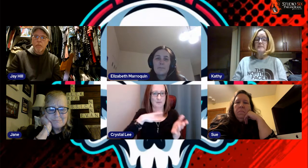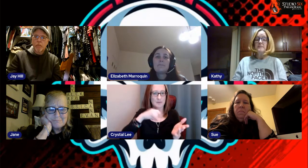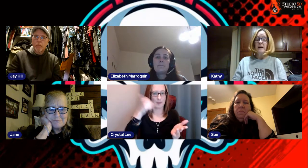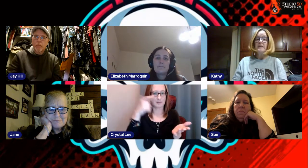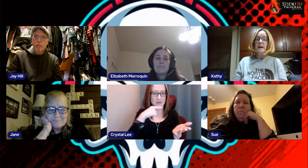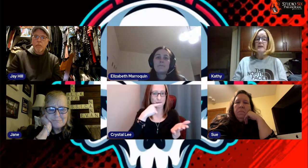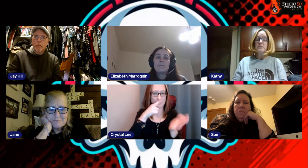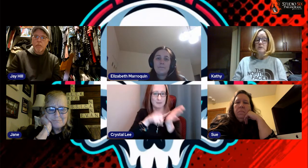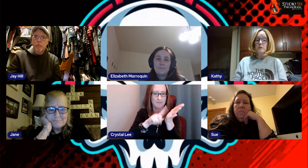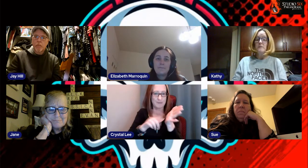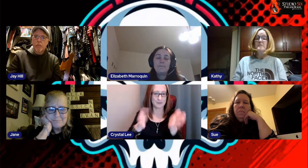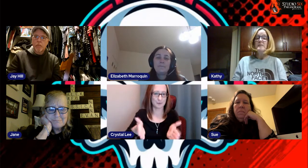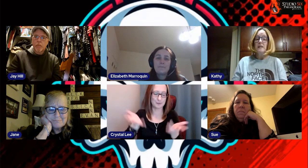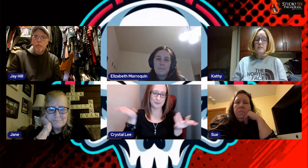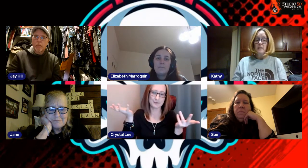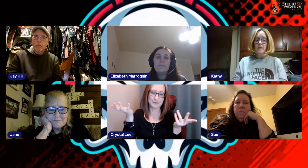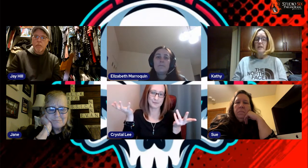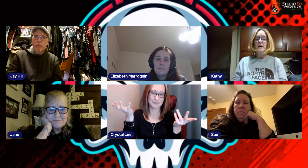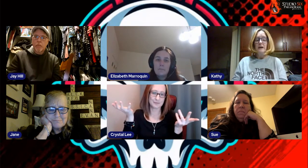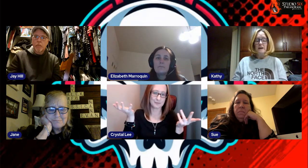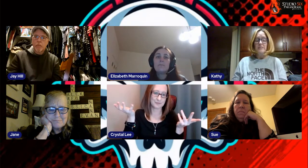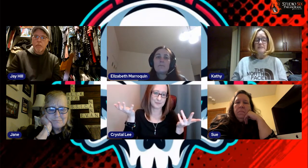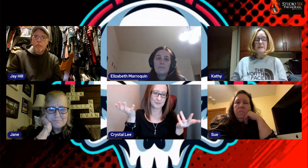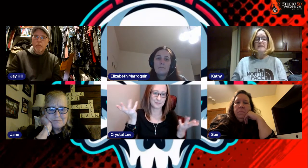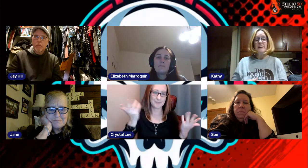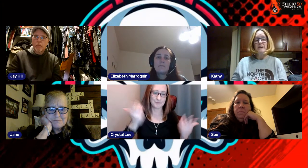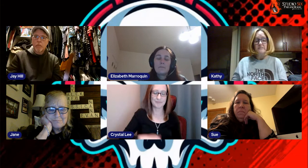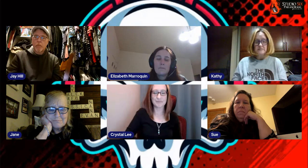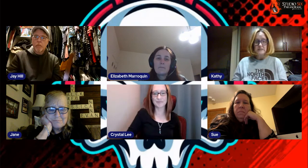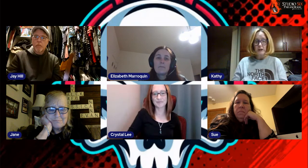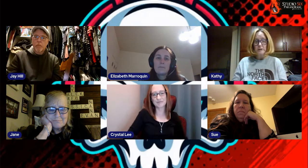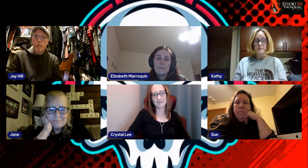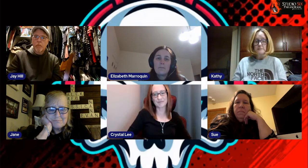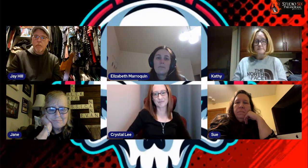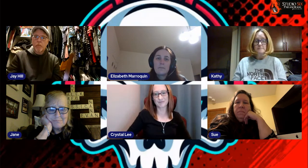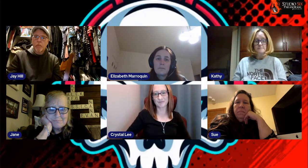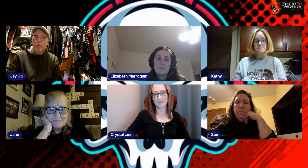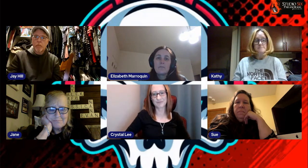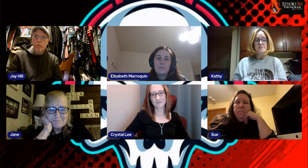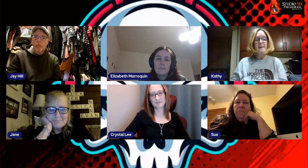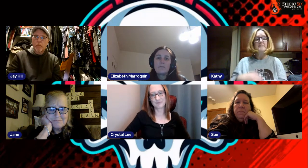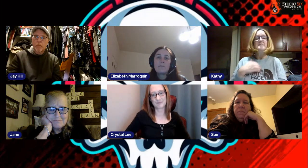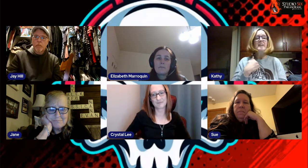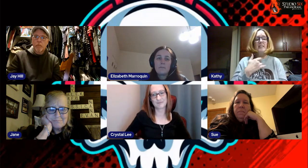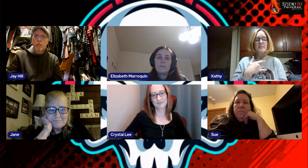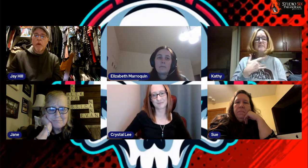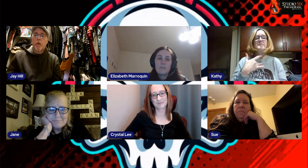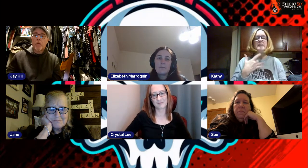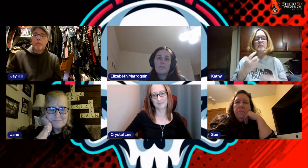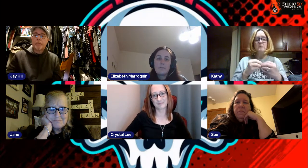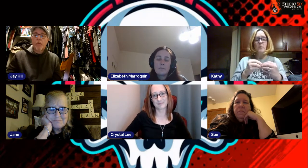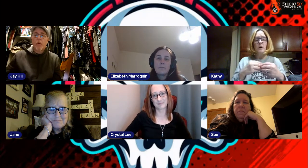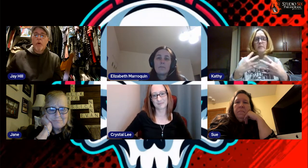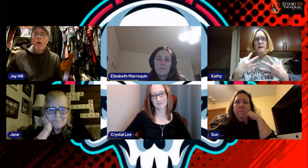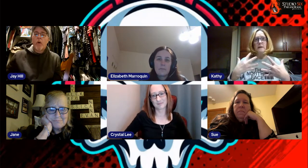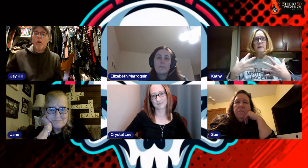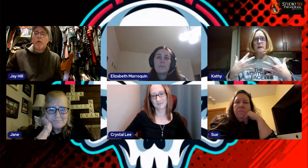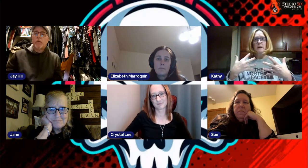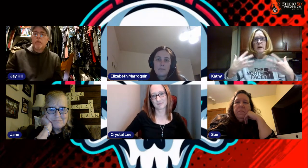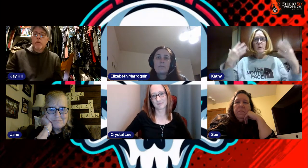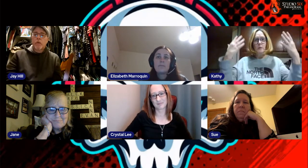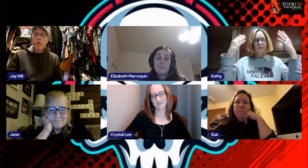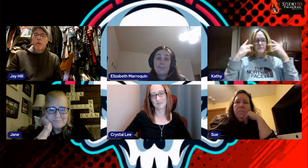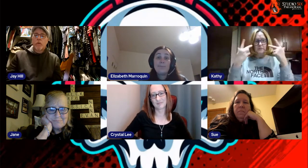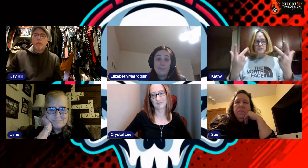can identify and can do, feel things as like an investigator. They can feel, they feel it more